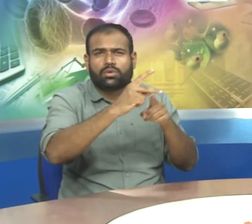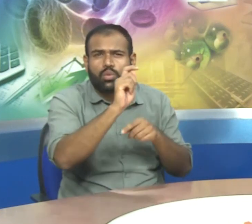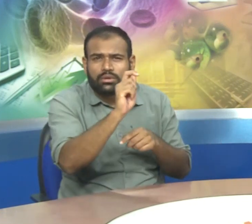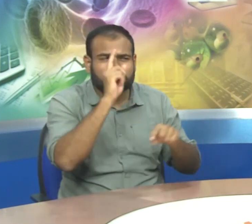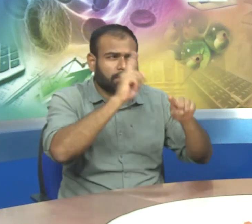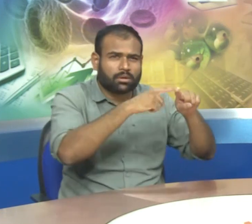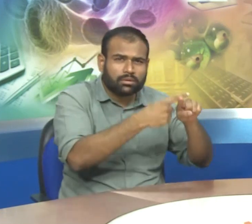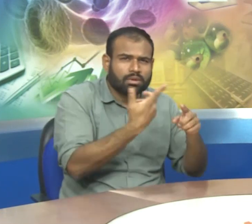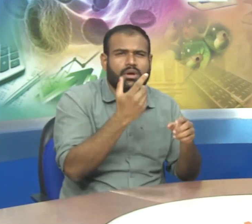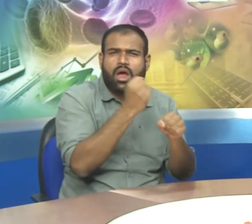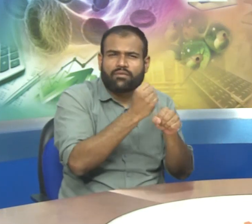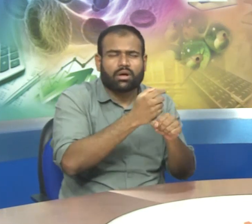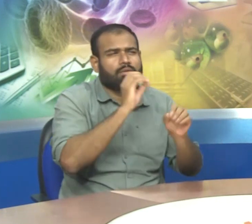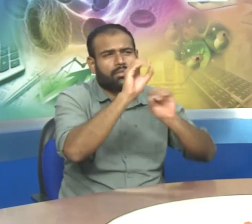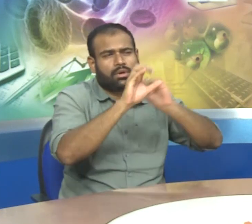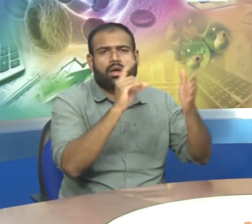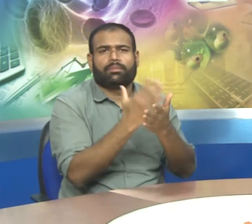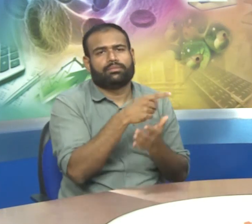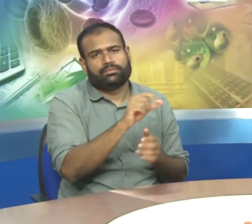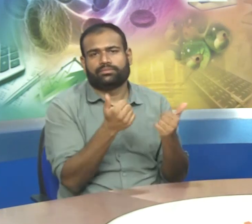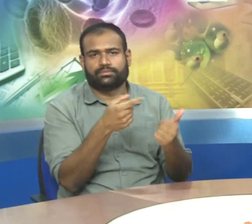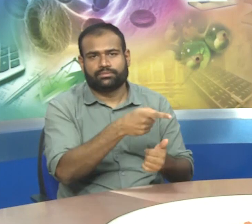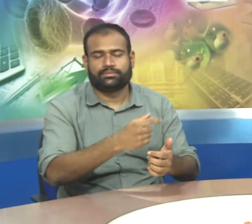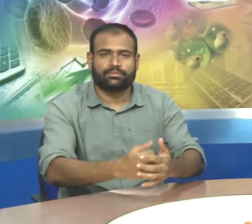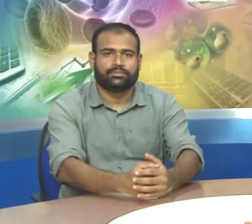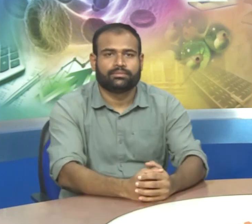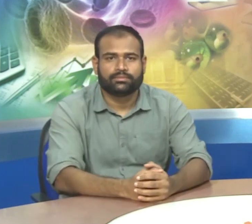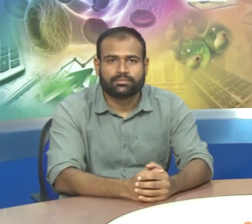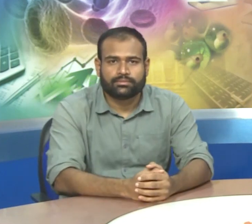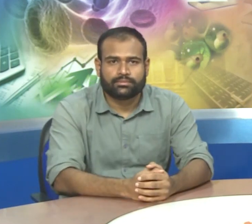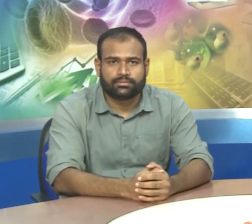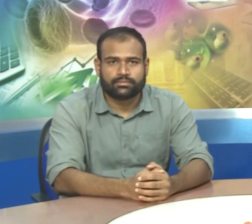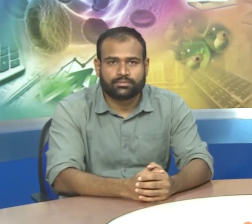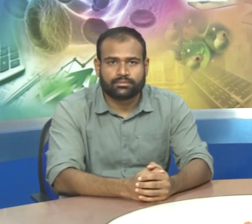agencies, and private agencies providing translation services.